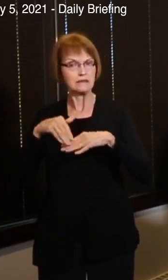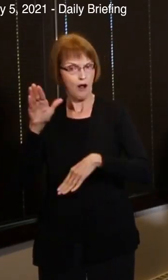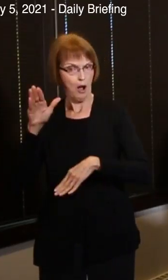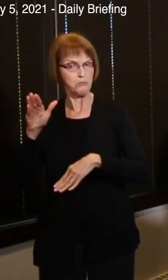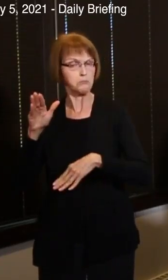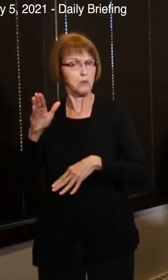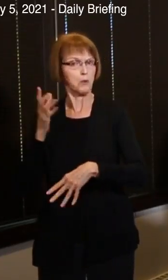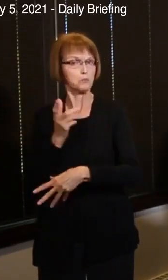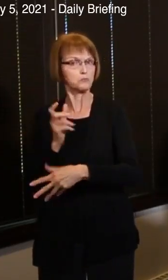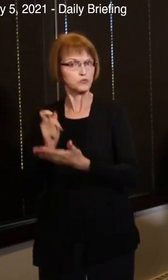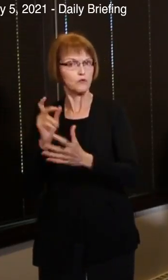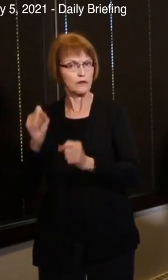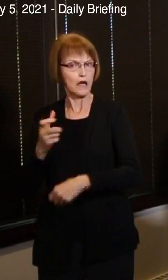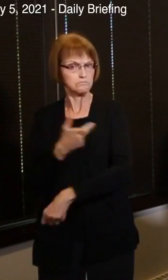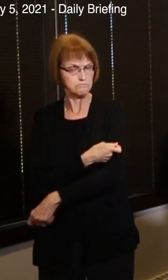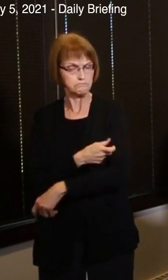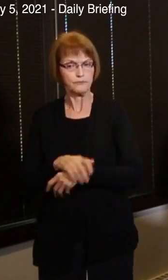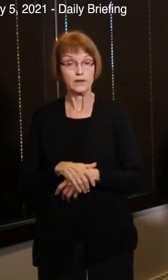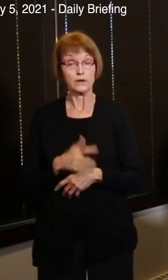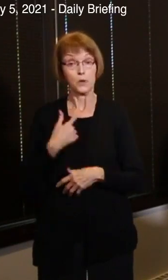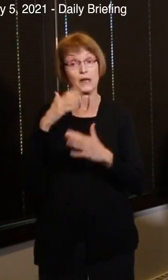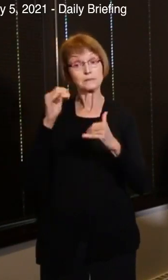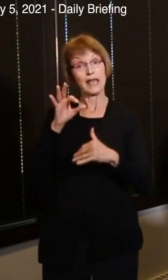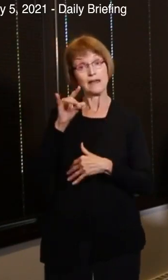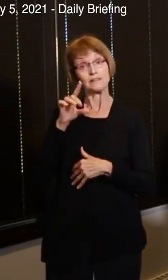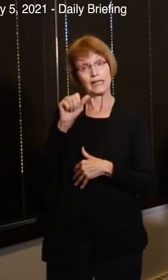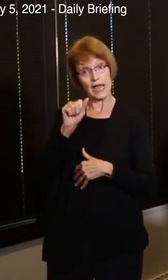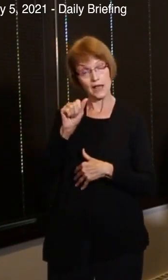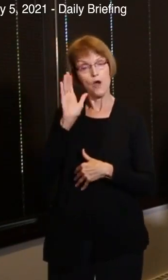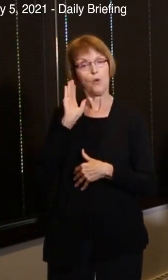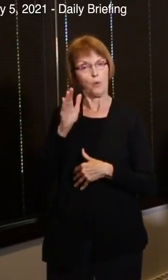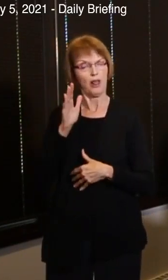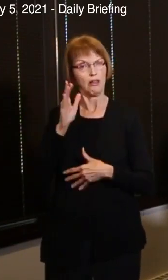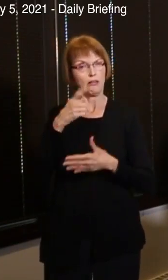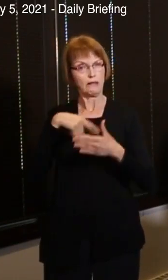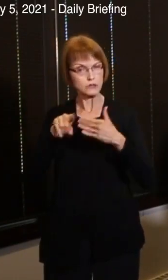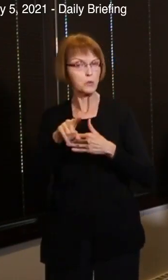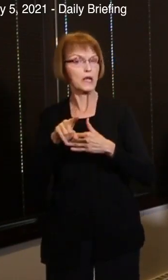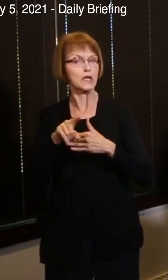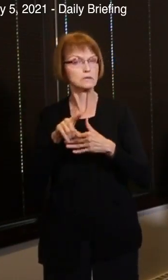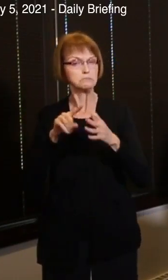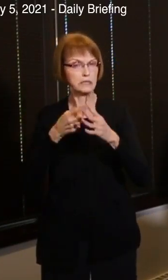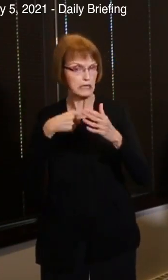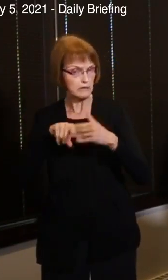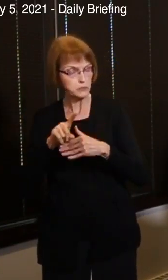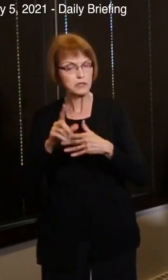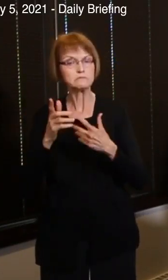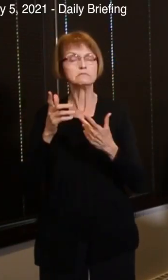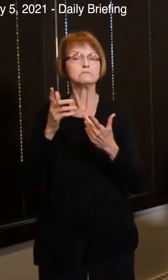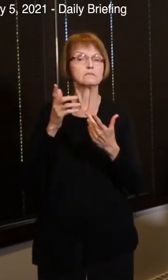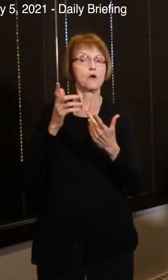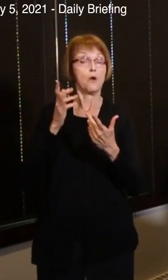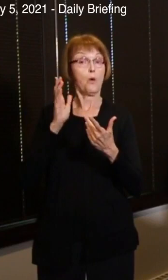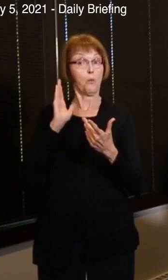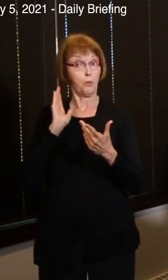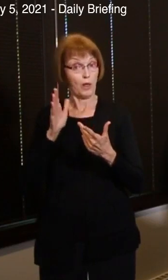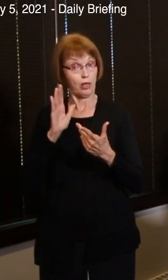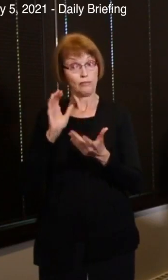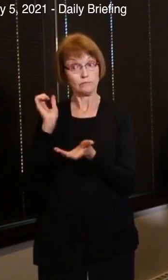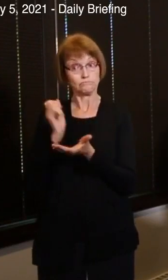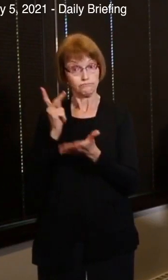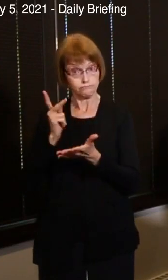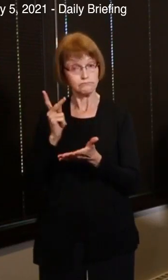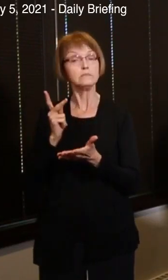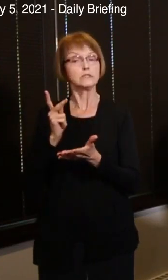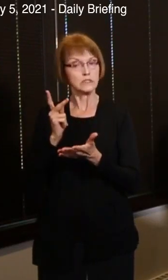older. Now, we expect that the FDA will decide early next week on whether to extend that authorization for